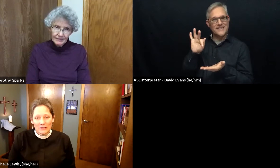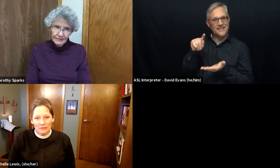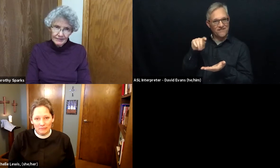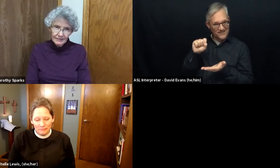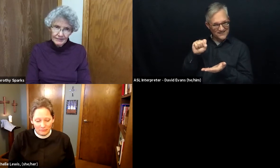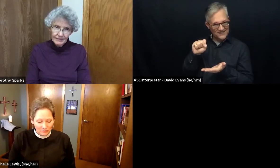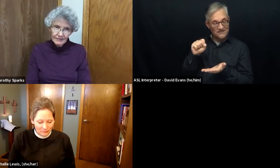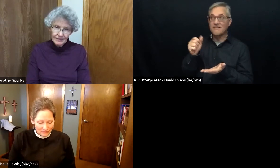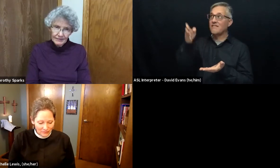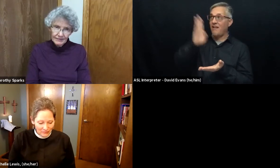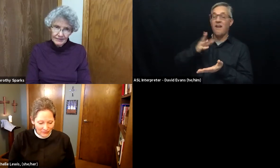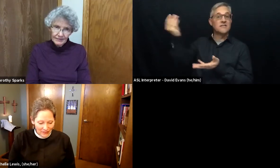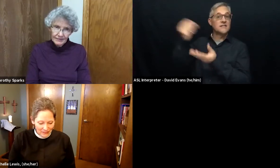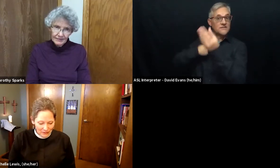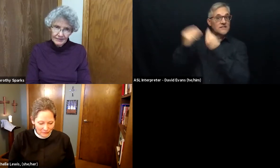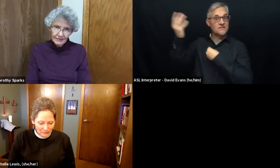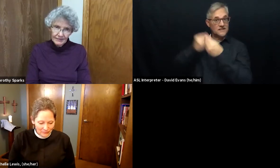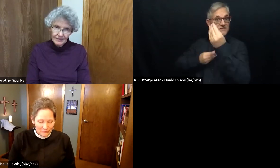us.